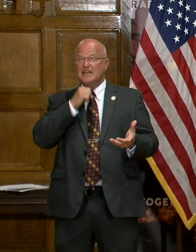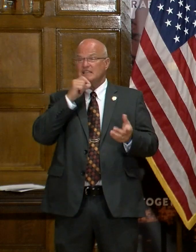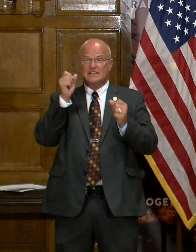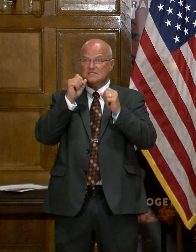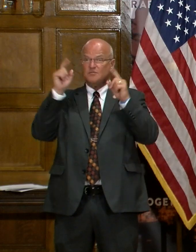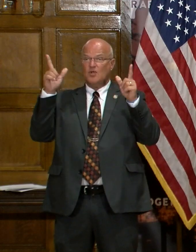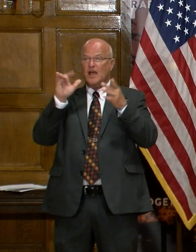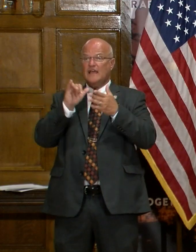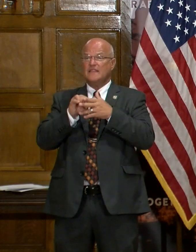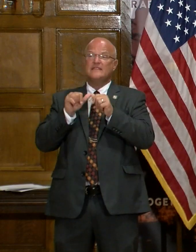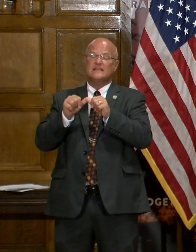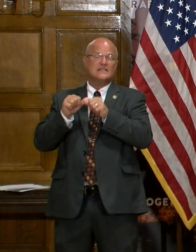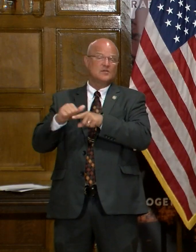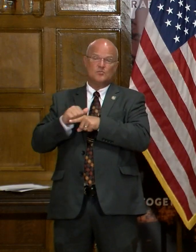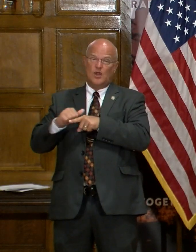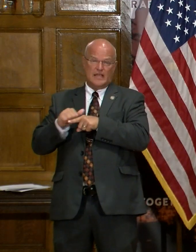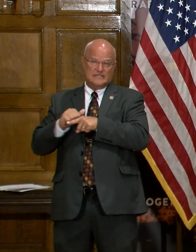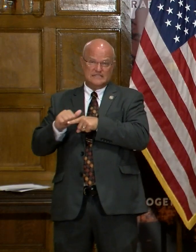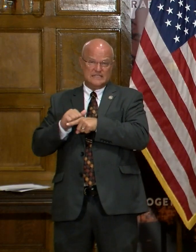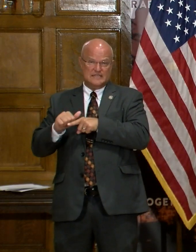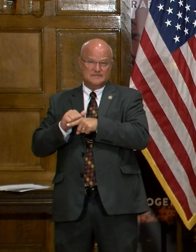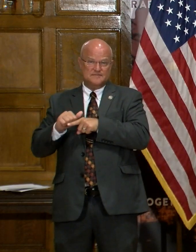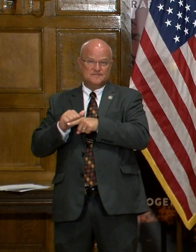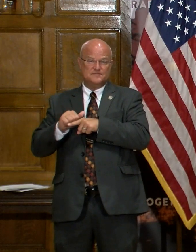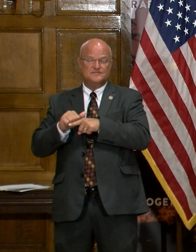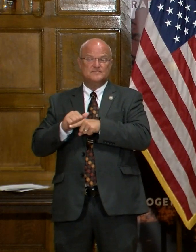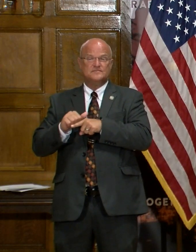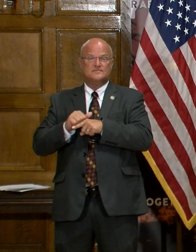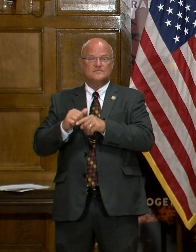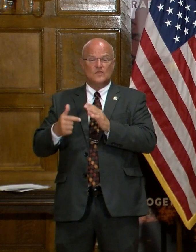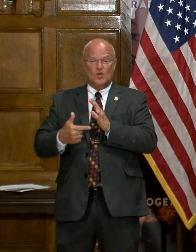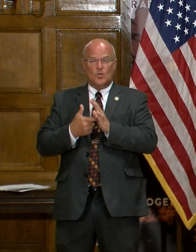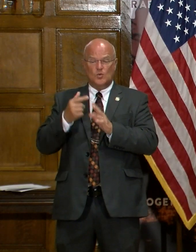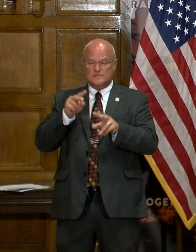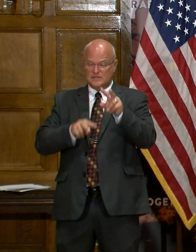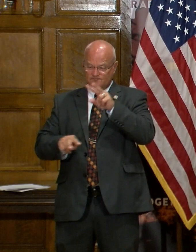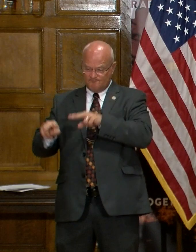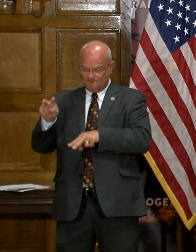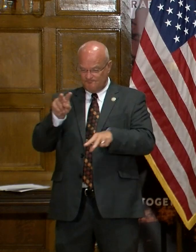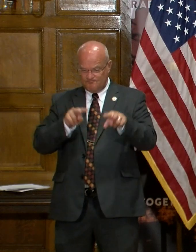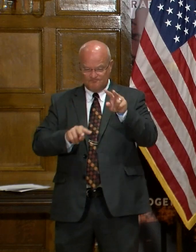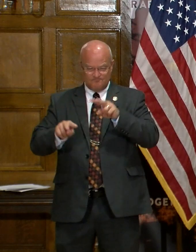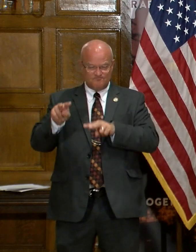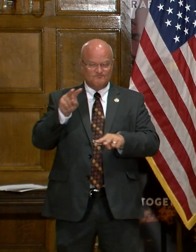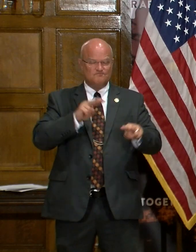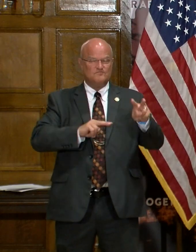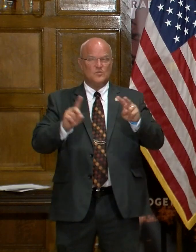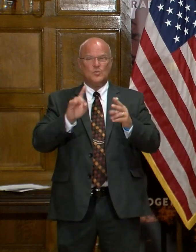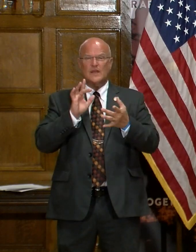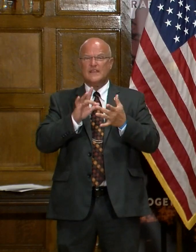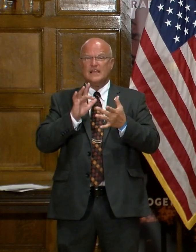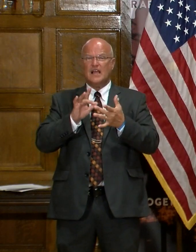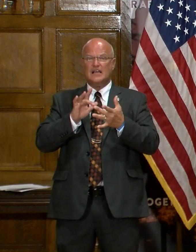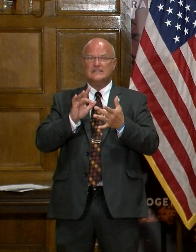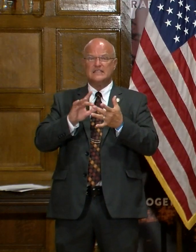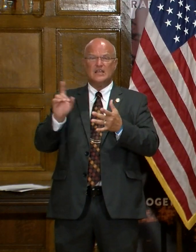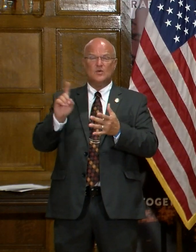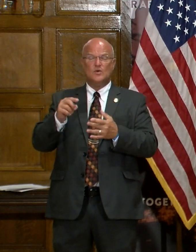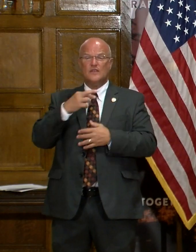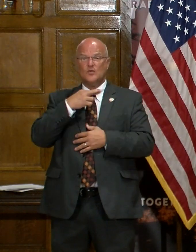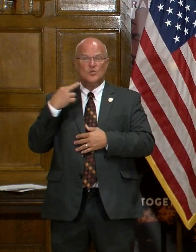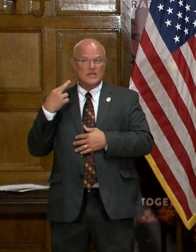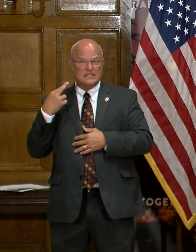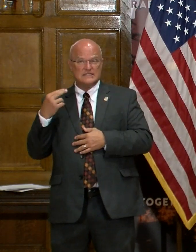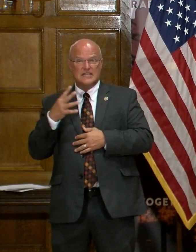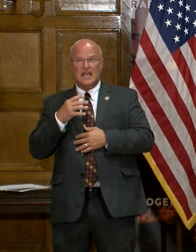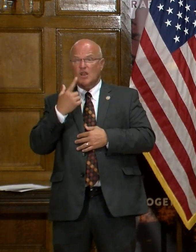not a surprise that they continue practicing once they look at where the contact is and where the risks